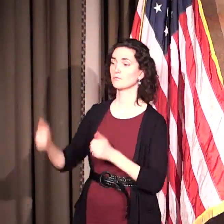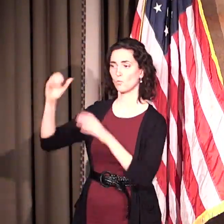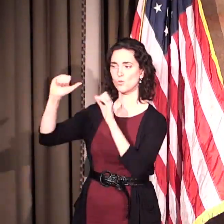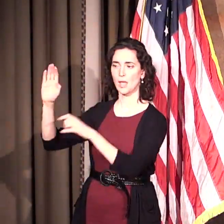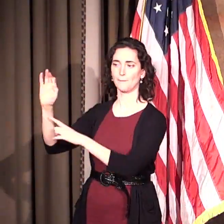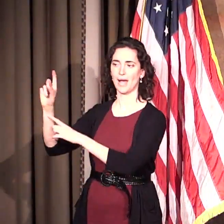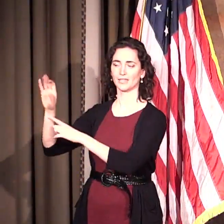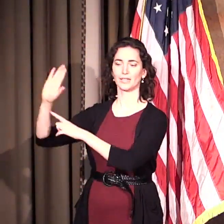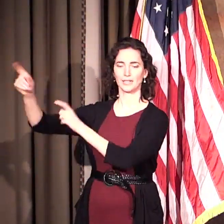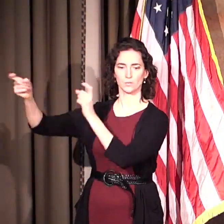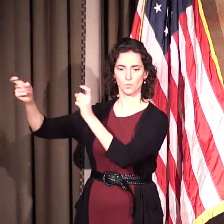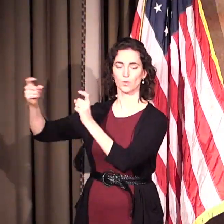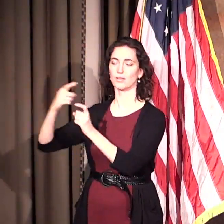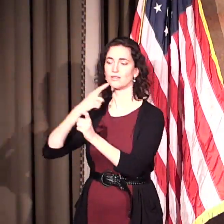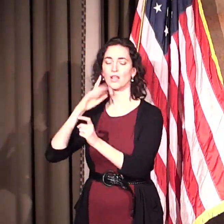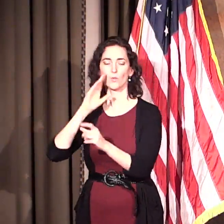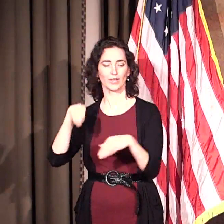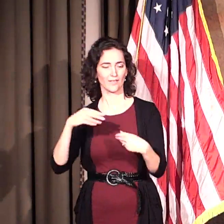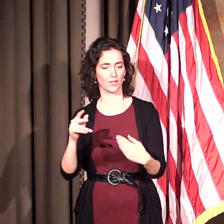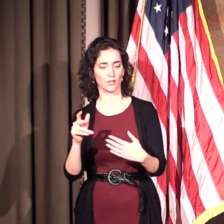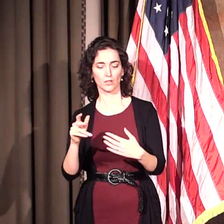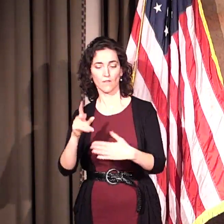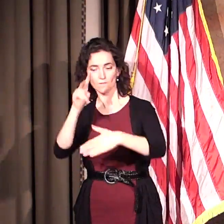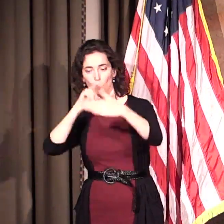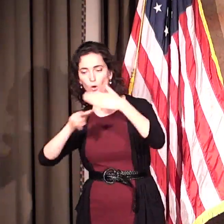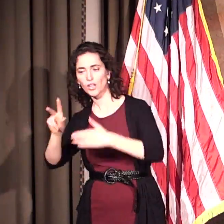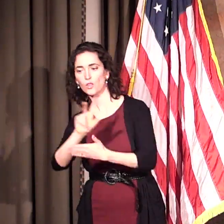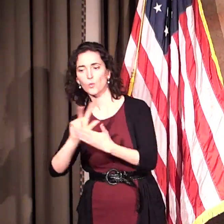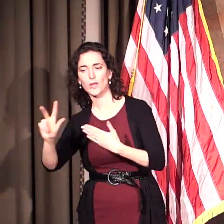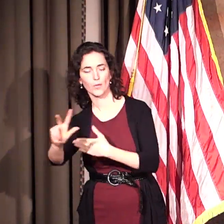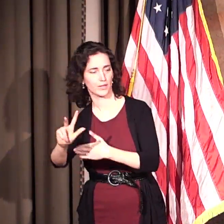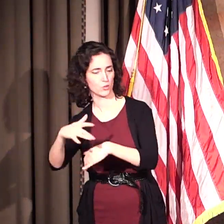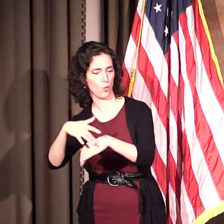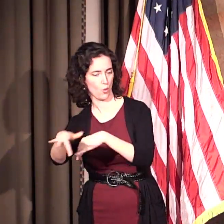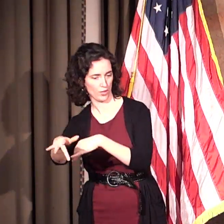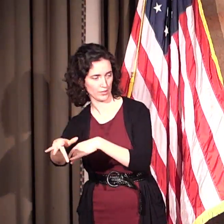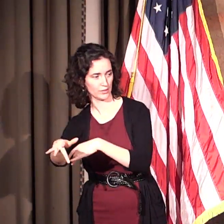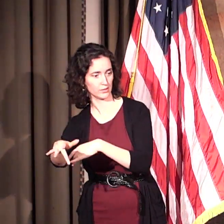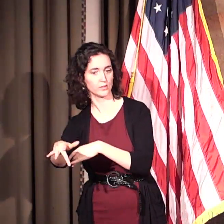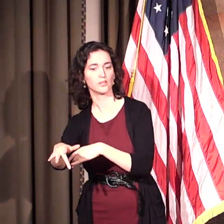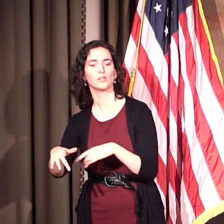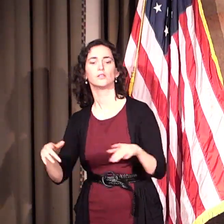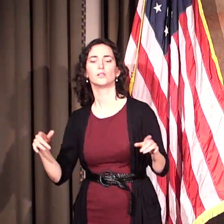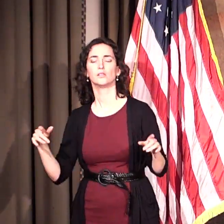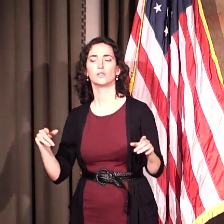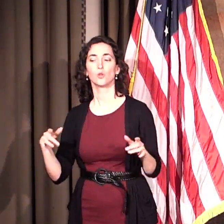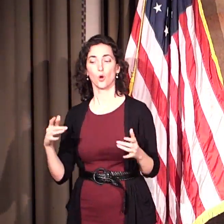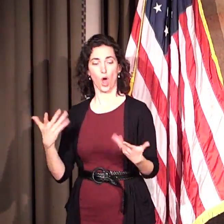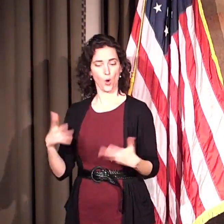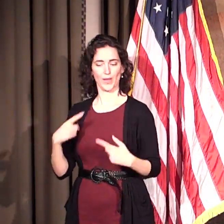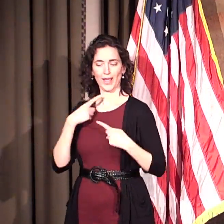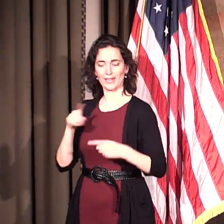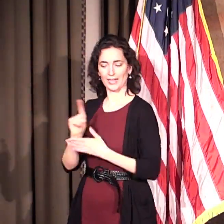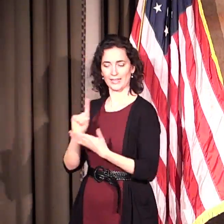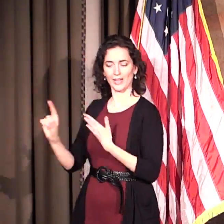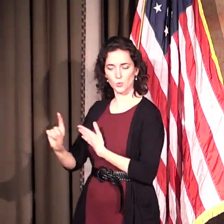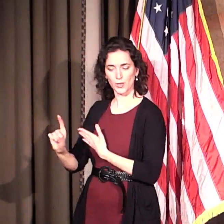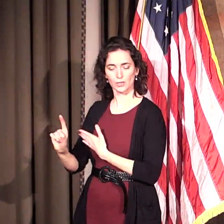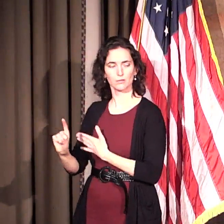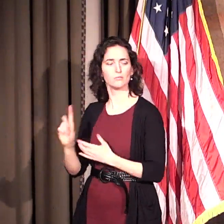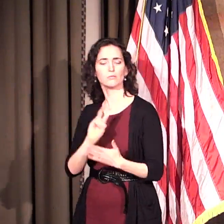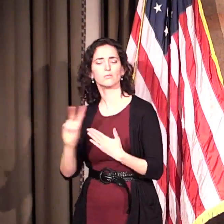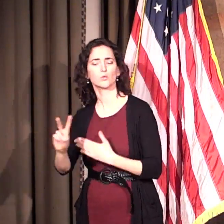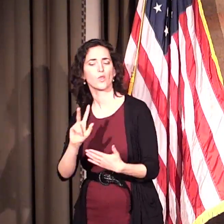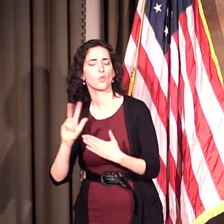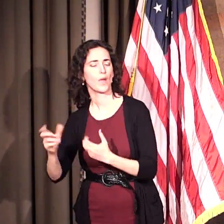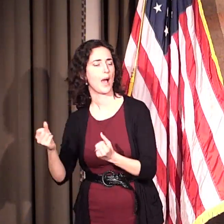3-week window into how many doses you're getting. You've given us the next week, but I'm wondering what the shipments are going to be for the 2 subsequent weeks. Are we